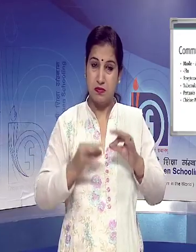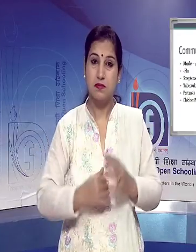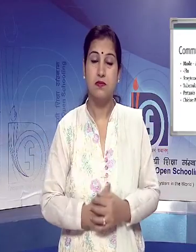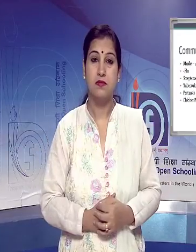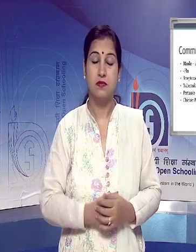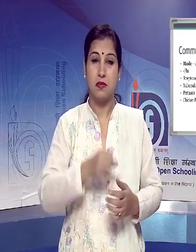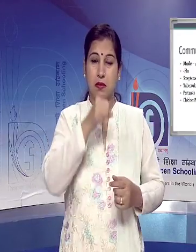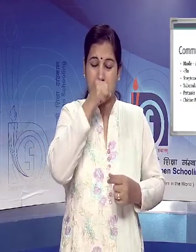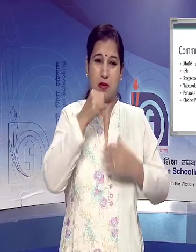pertussis,